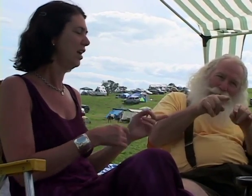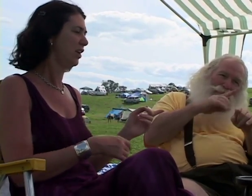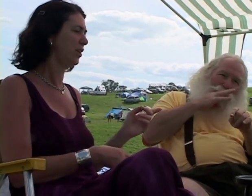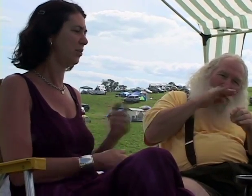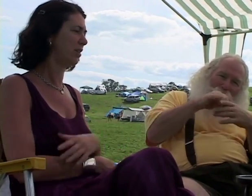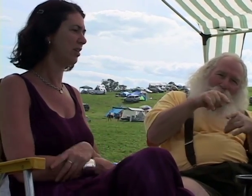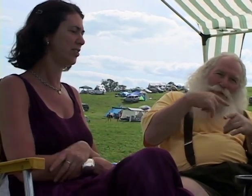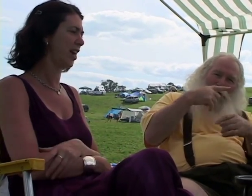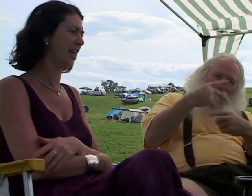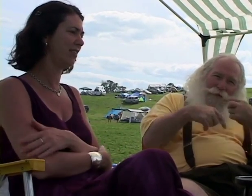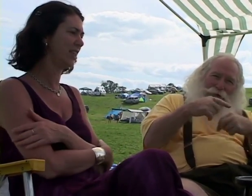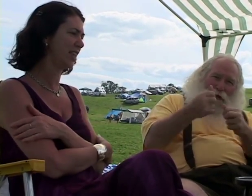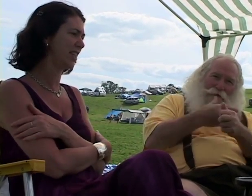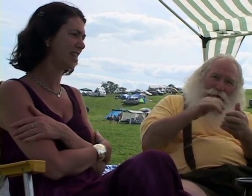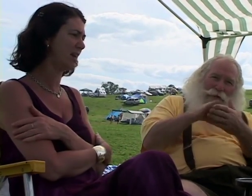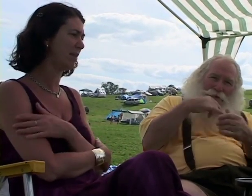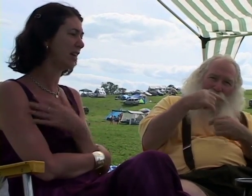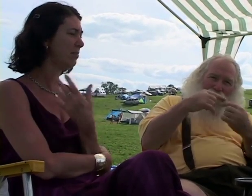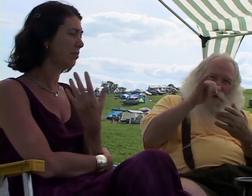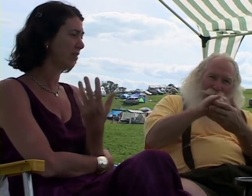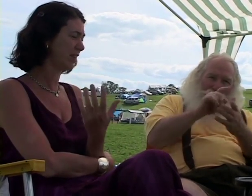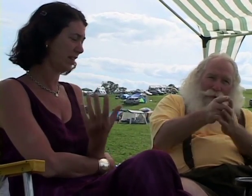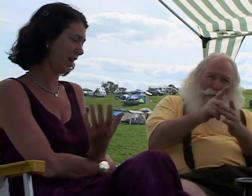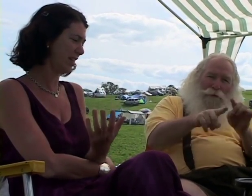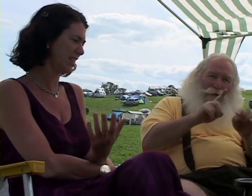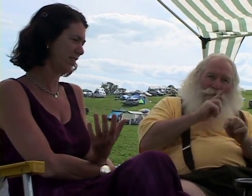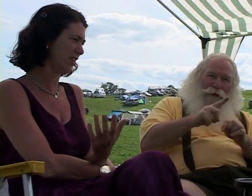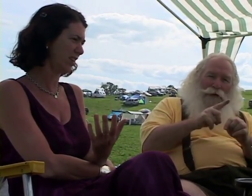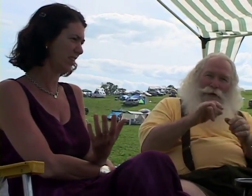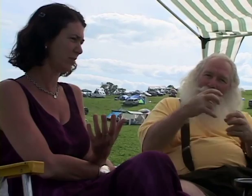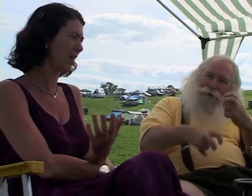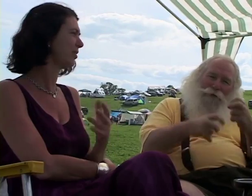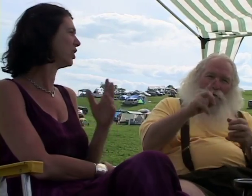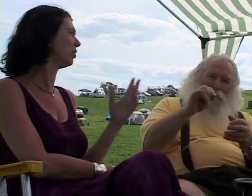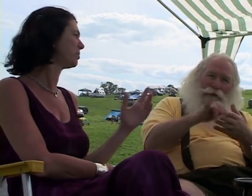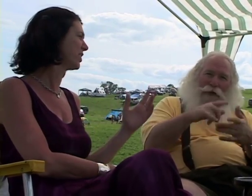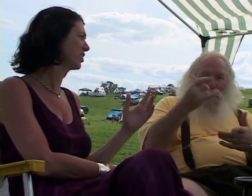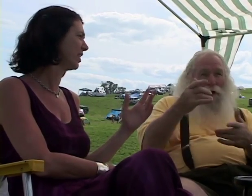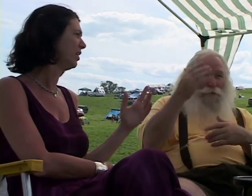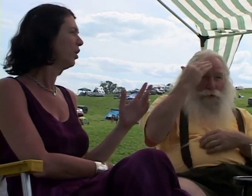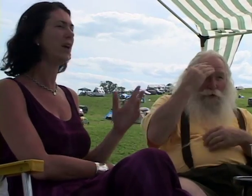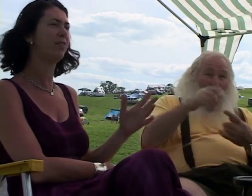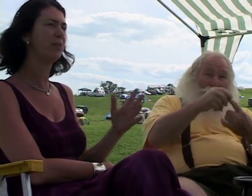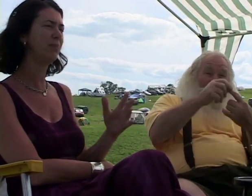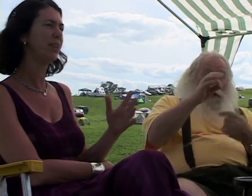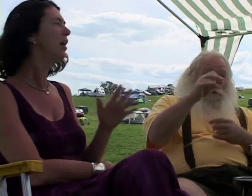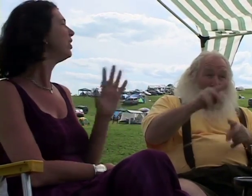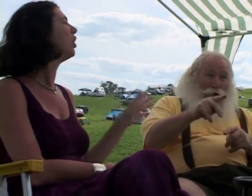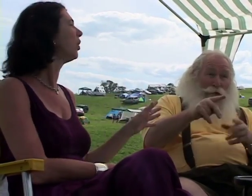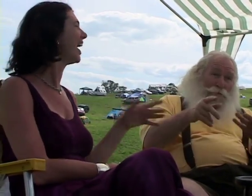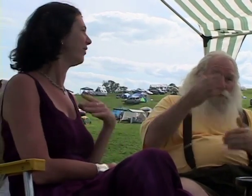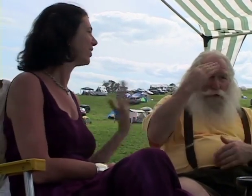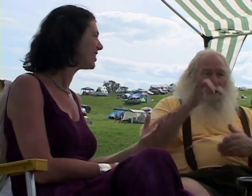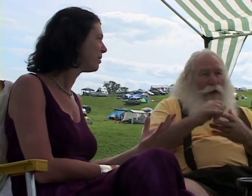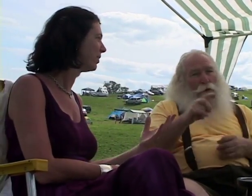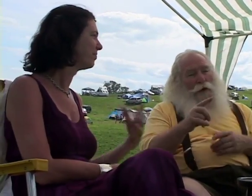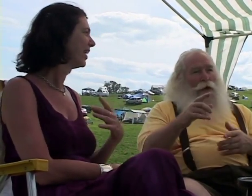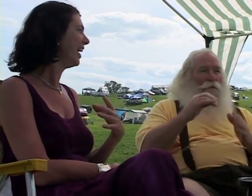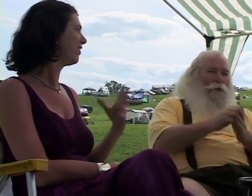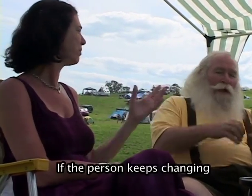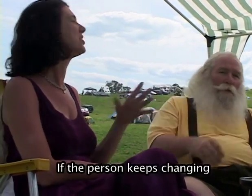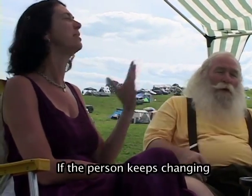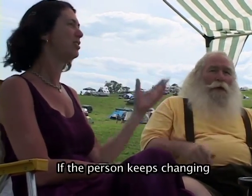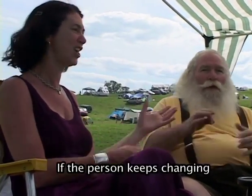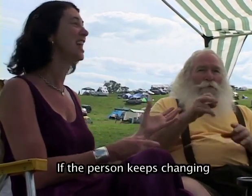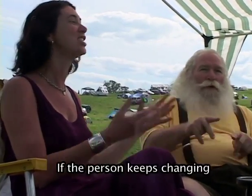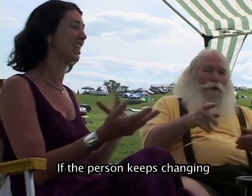talking, you're signing everything that they say, but it can be really kind of difficult. Well, you know, especially if the, for example,